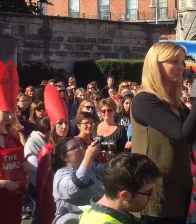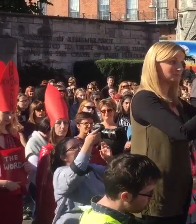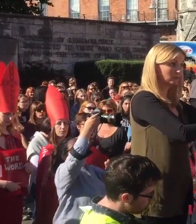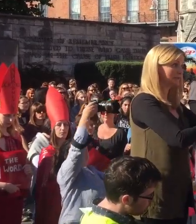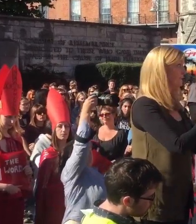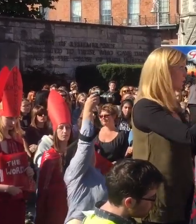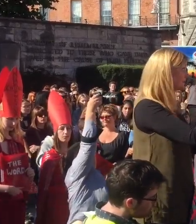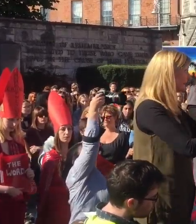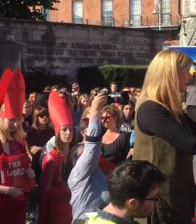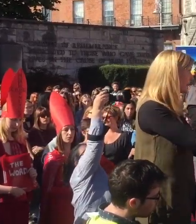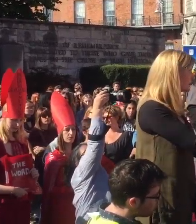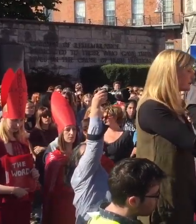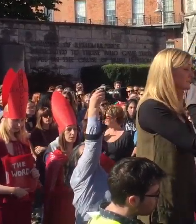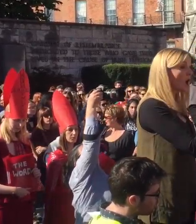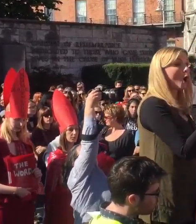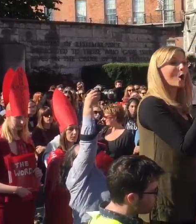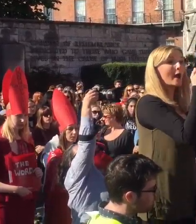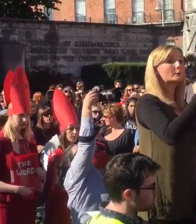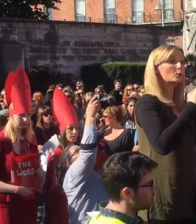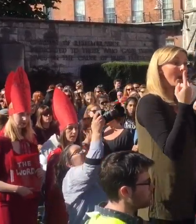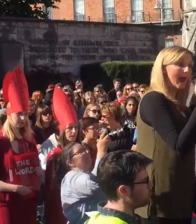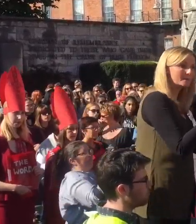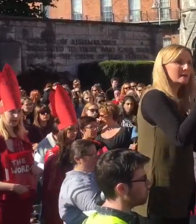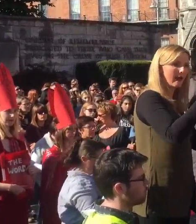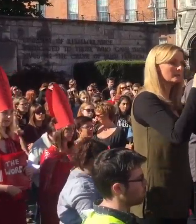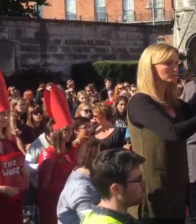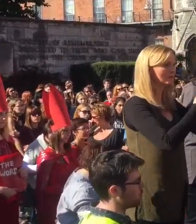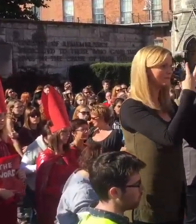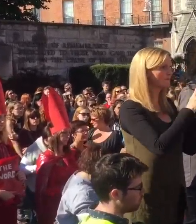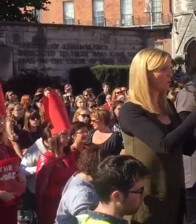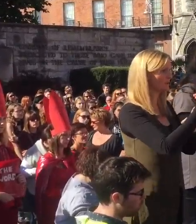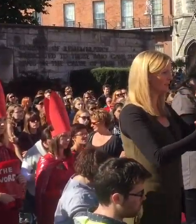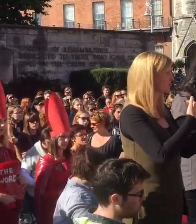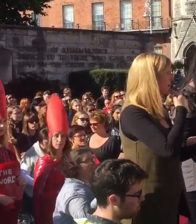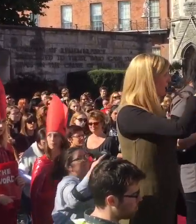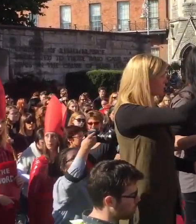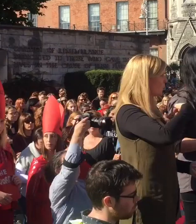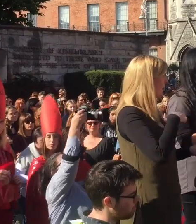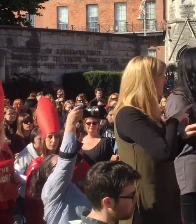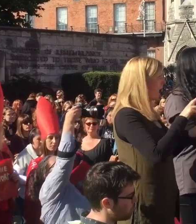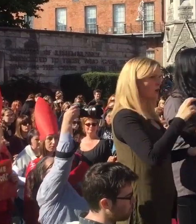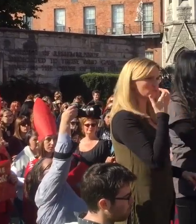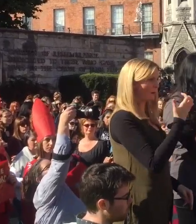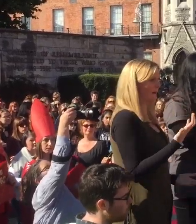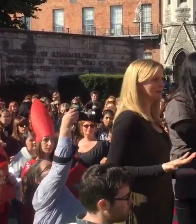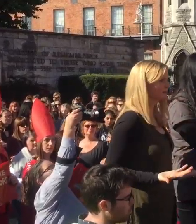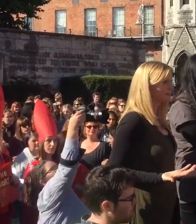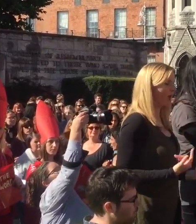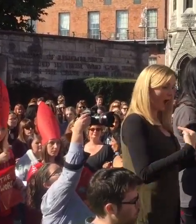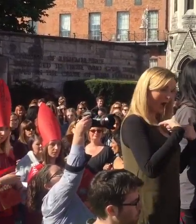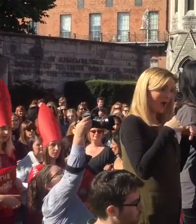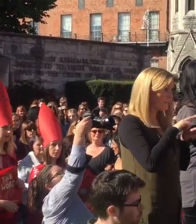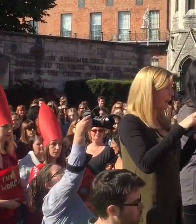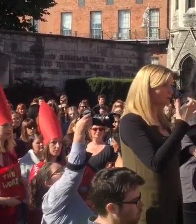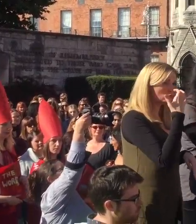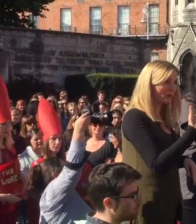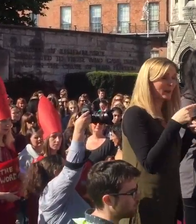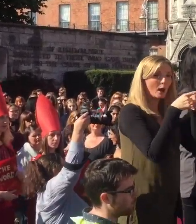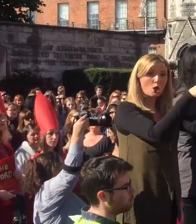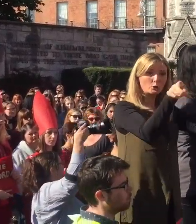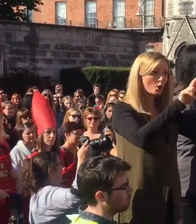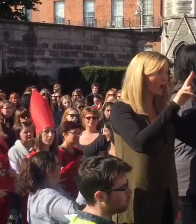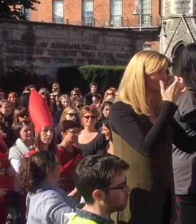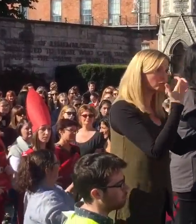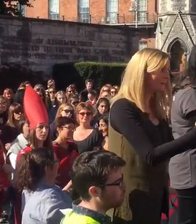in prison, or so too can anyone help them. We are not criminals. I am not a criminal, and you're